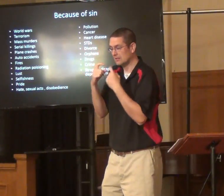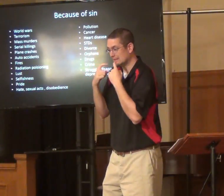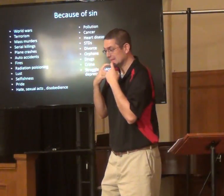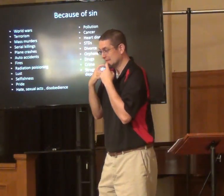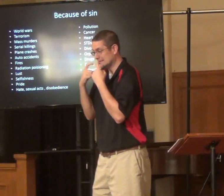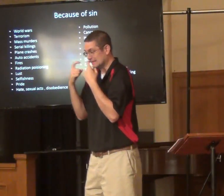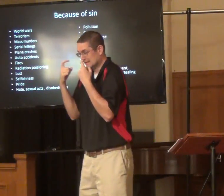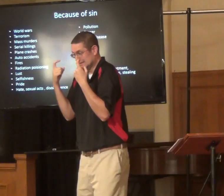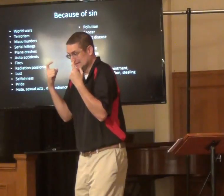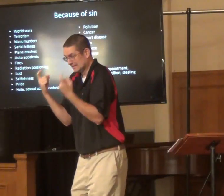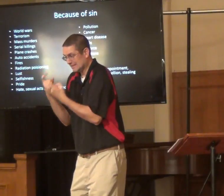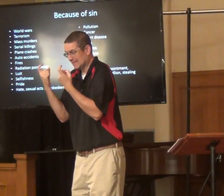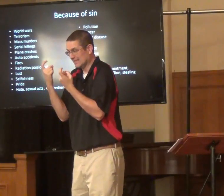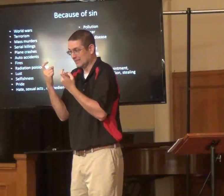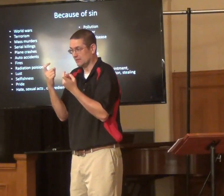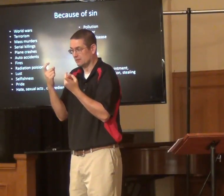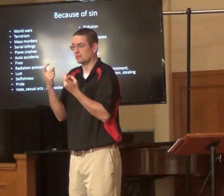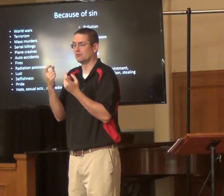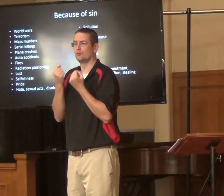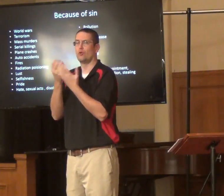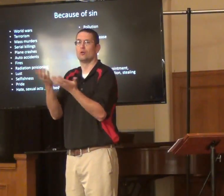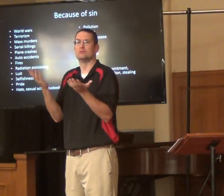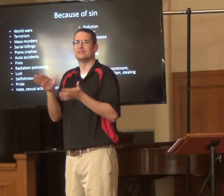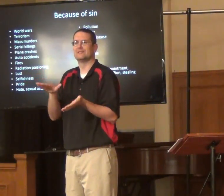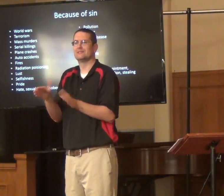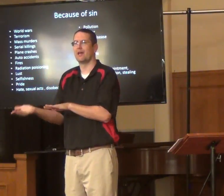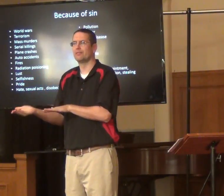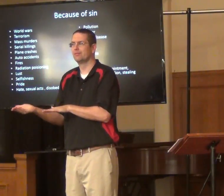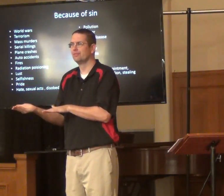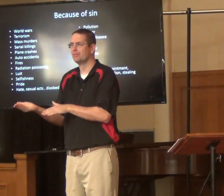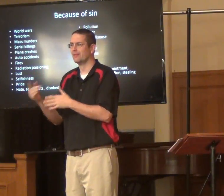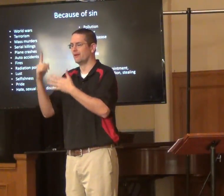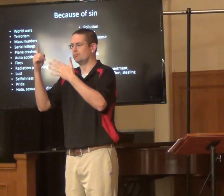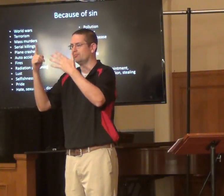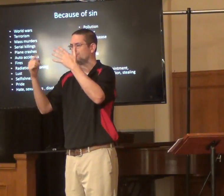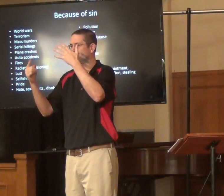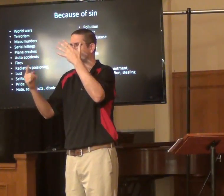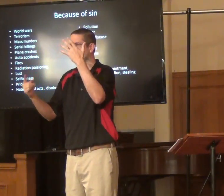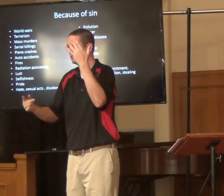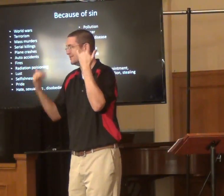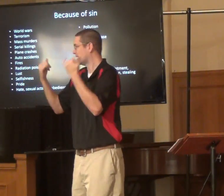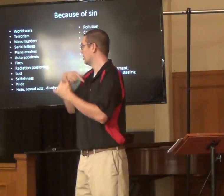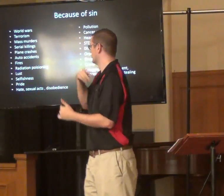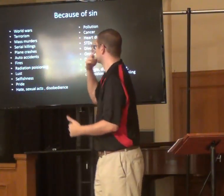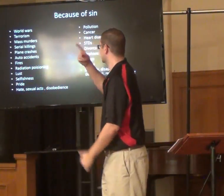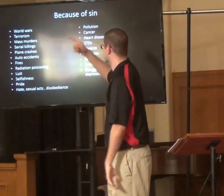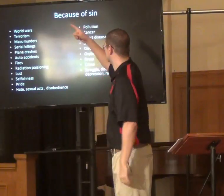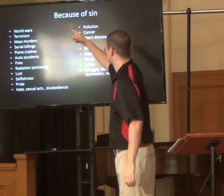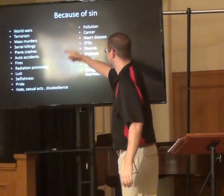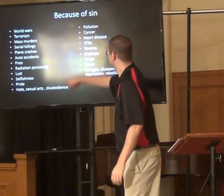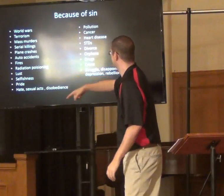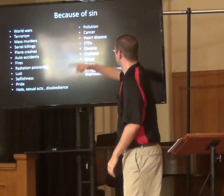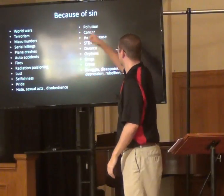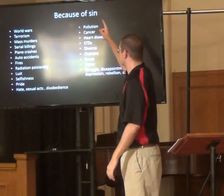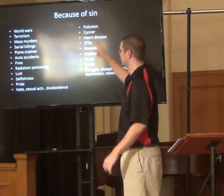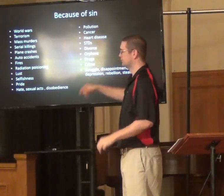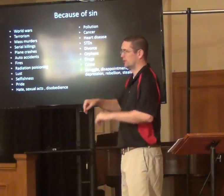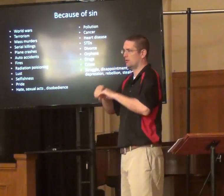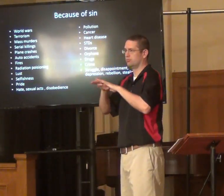was completely perfect. And then sin caused death, and so on and so forth.